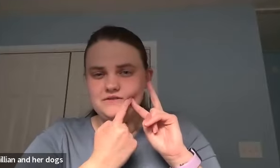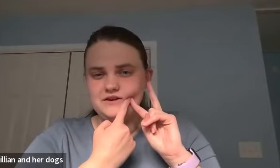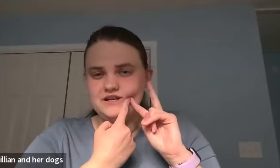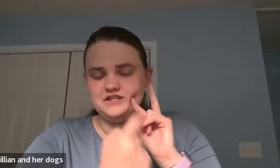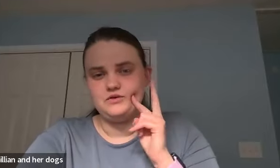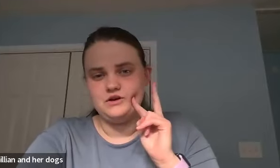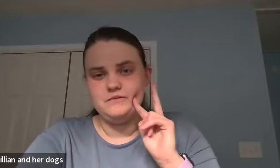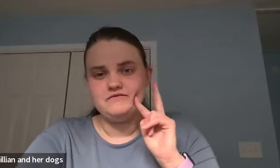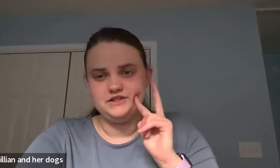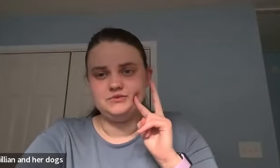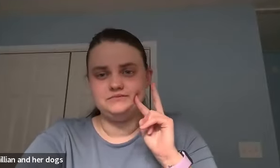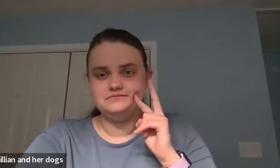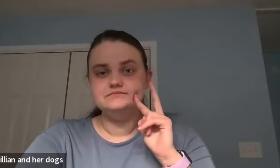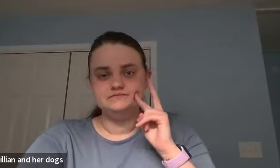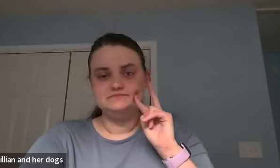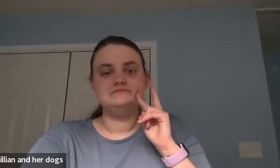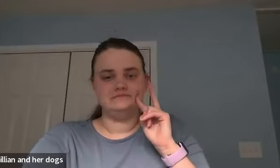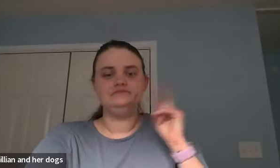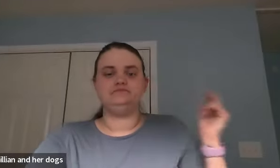finger touching the corner of your mouth, vegetable.